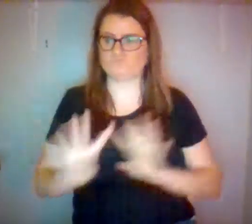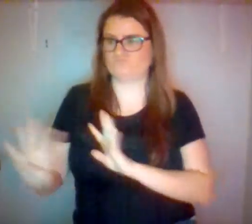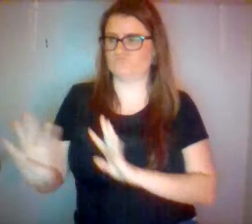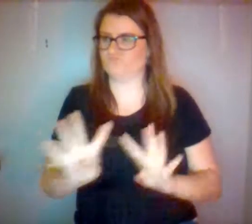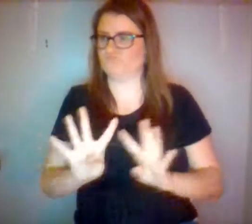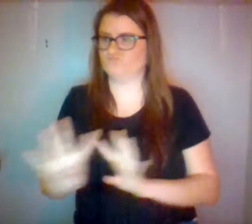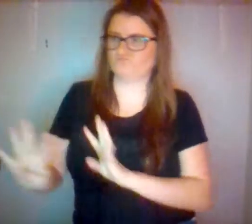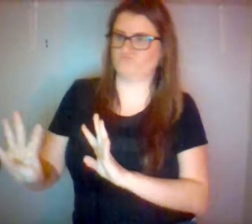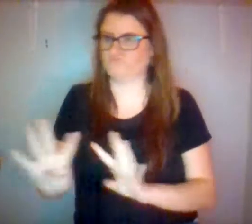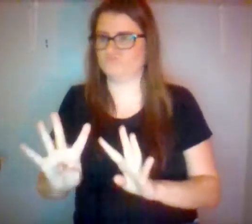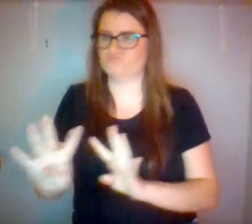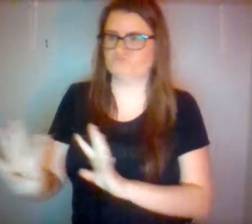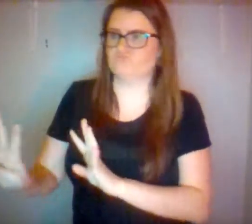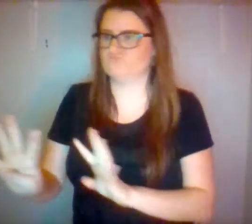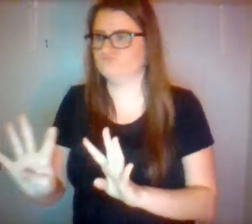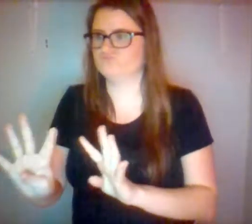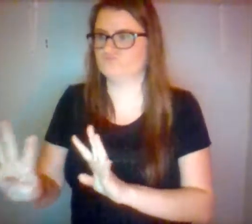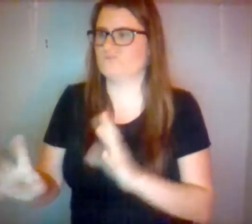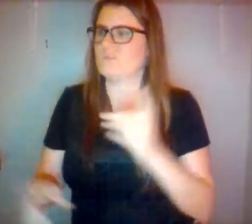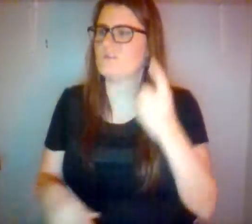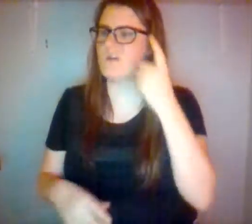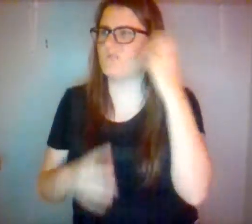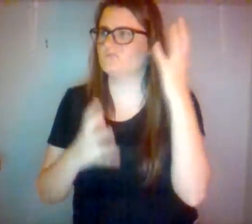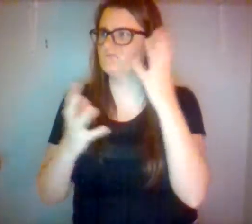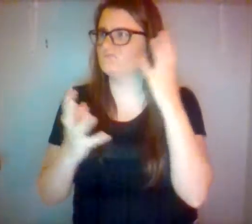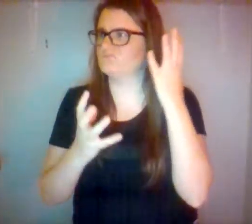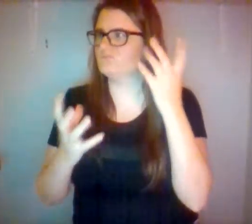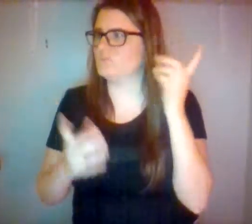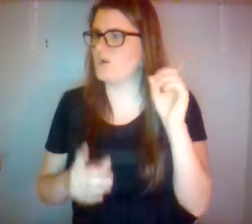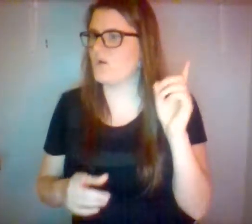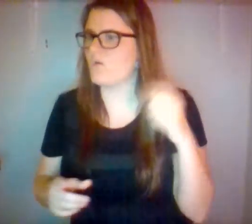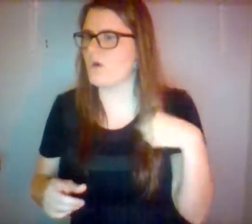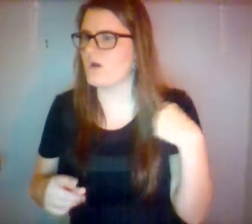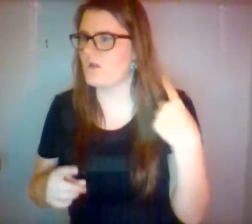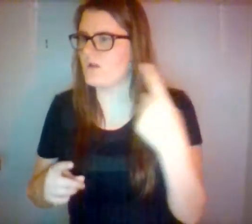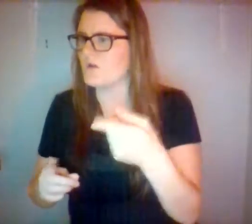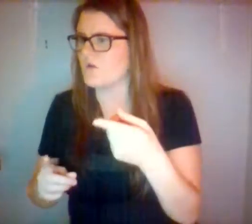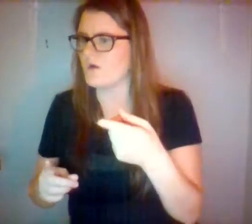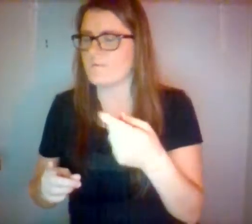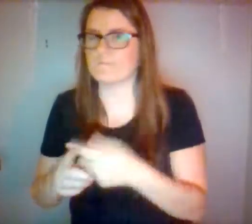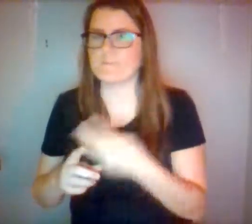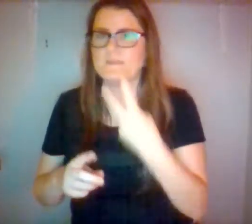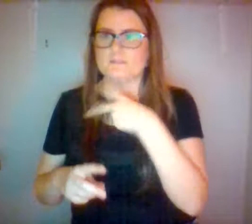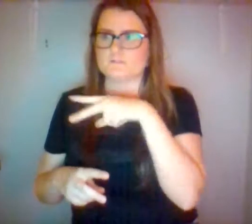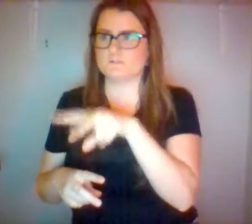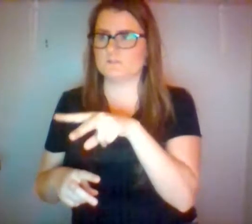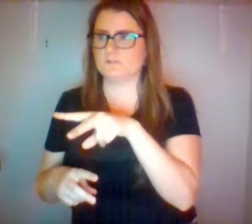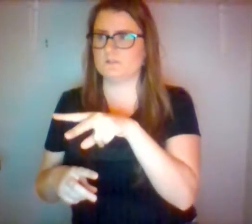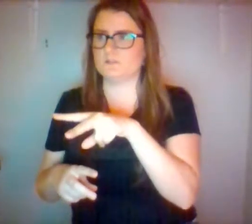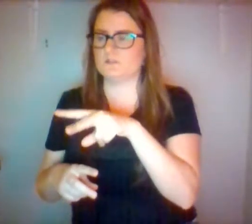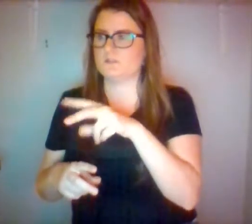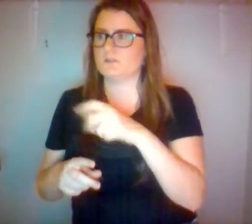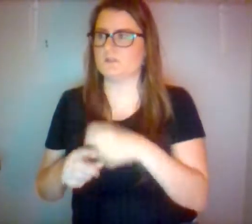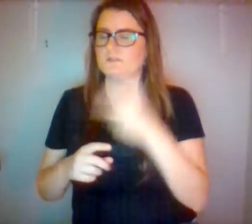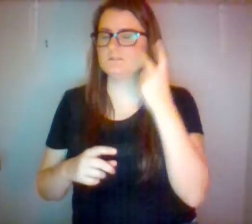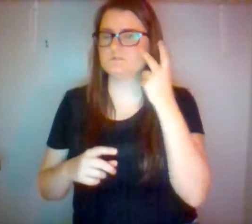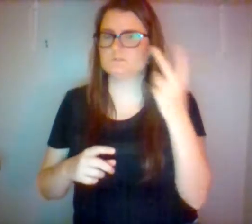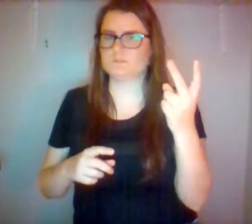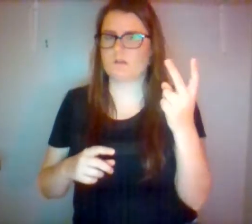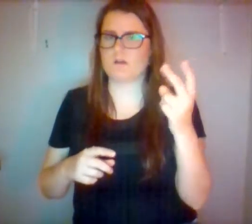he asked himself. Then, looking in the direction they were headed, he found the answer. Walking around the edge of the temple, behind the row of